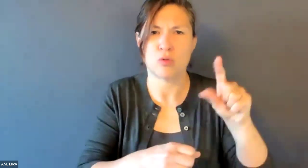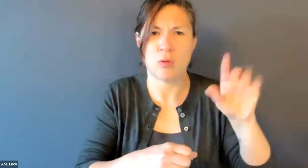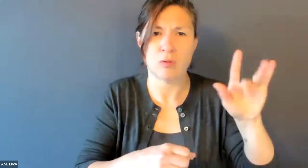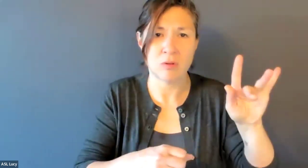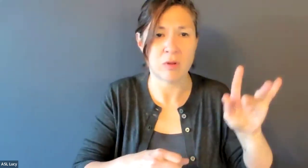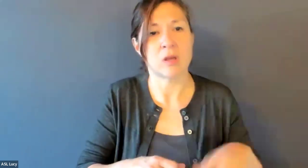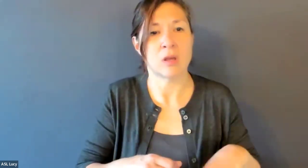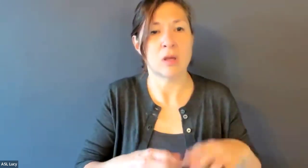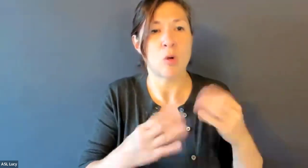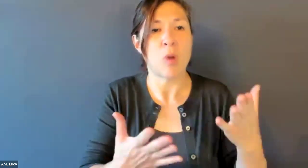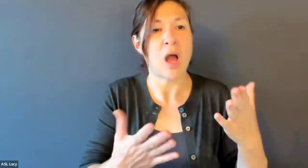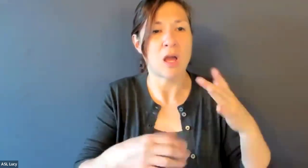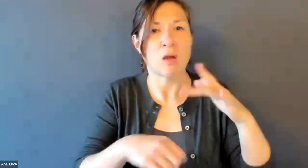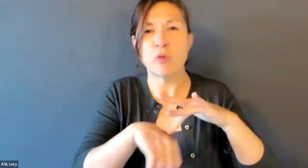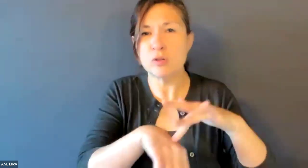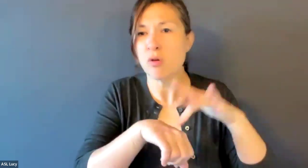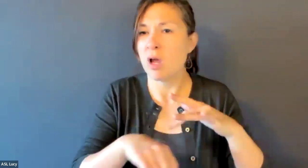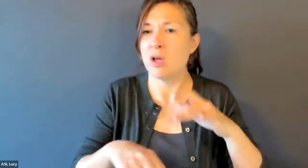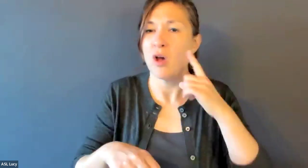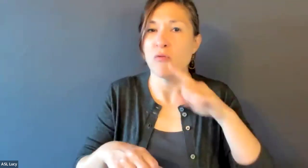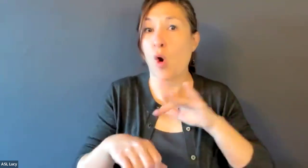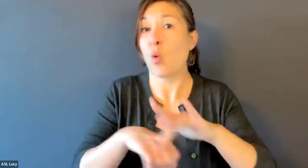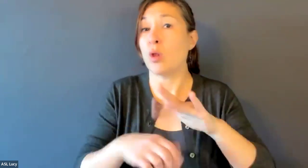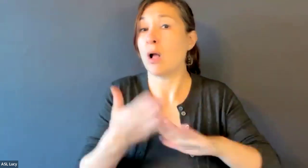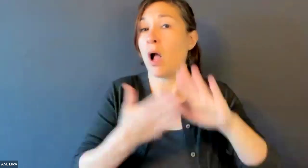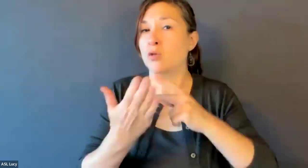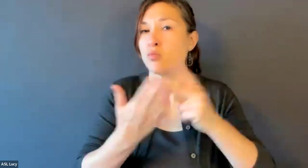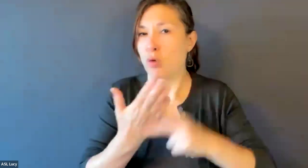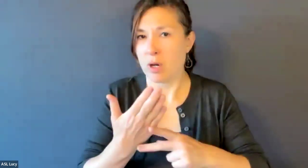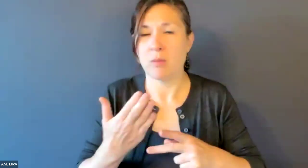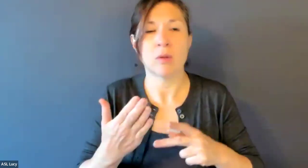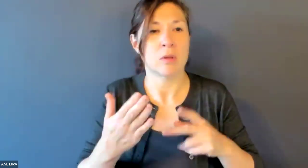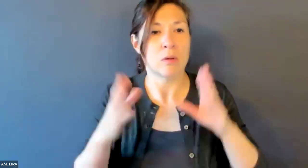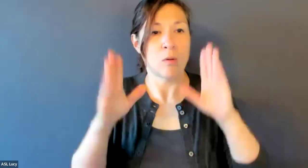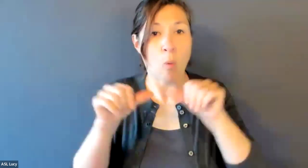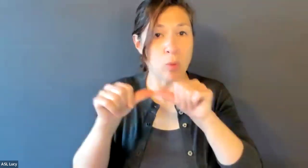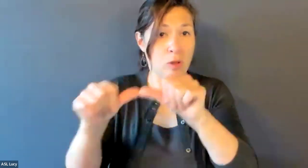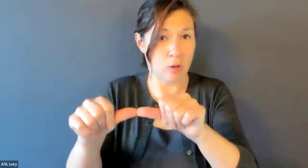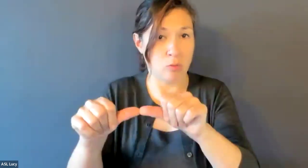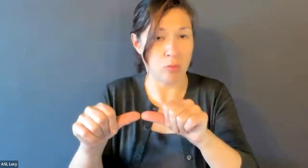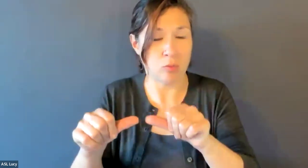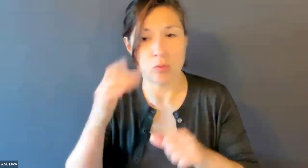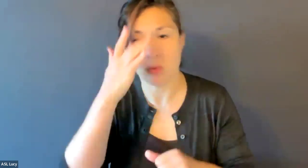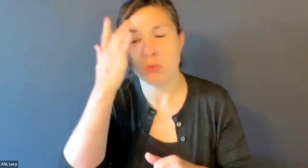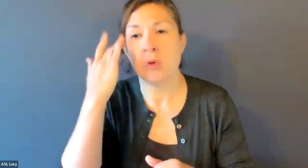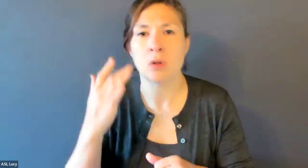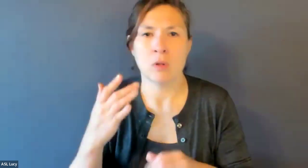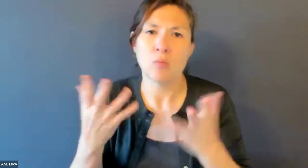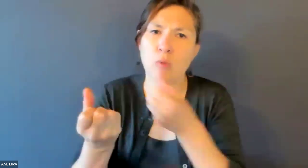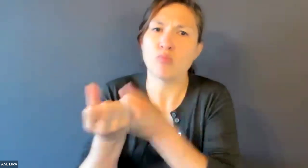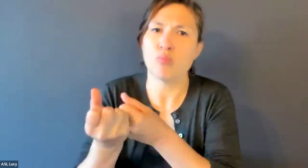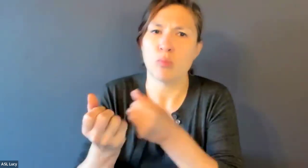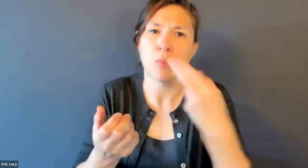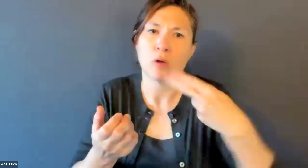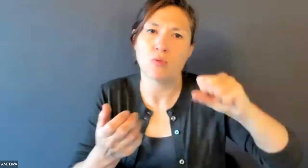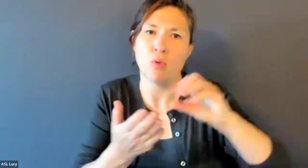support the designated early college programs that we have, seeking to continue and to really help our high school students and